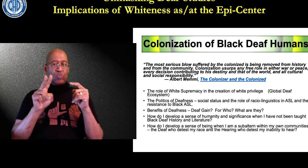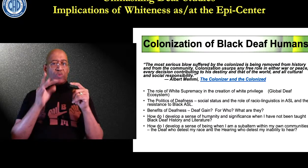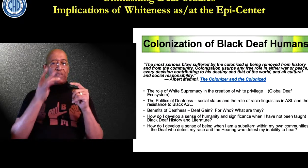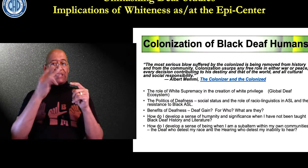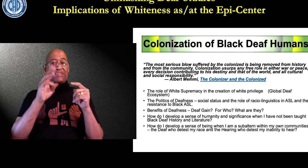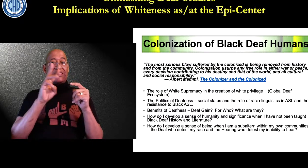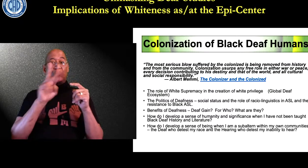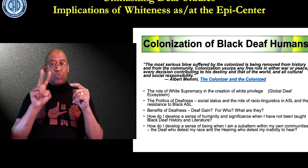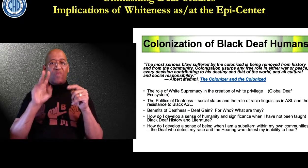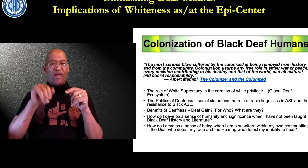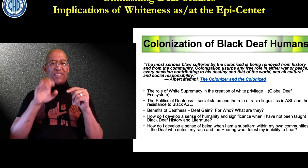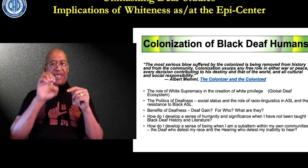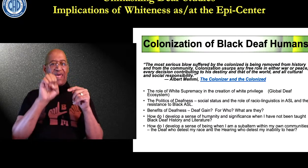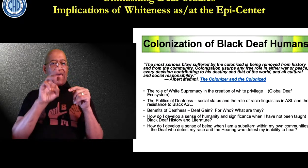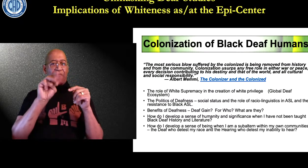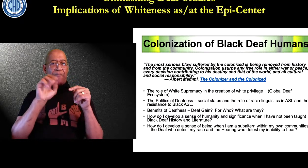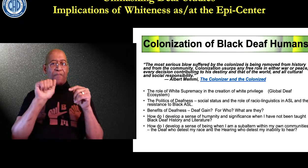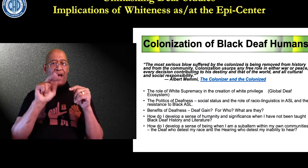American Black people